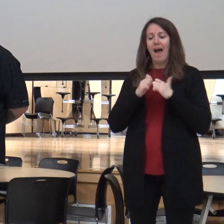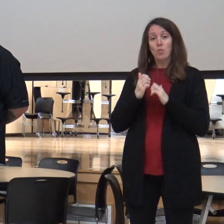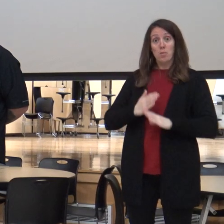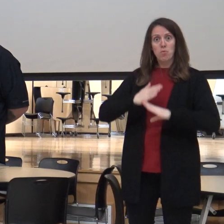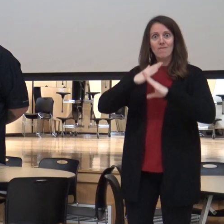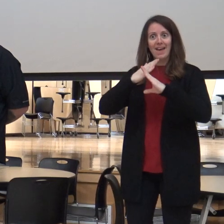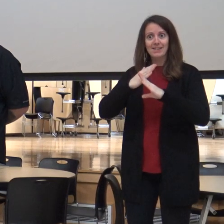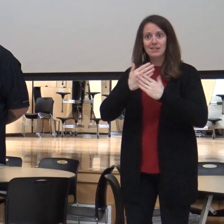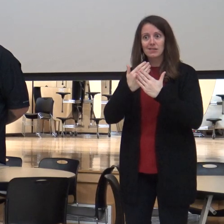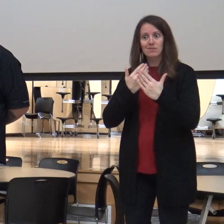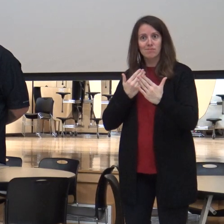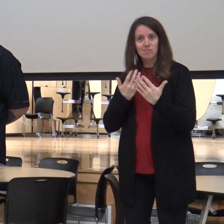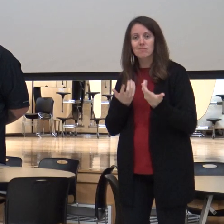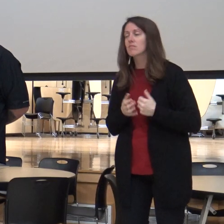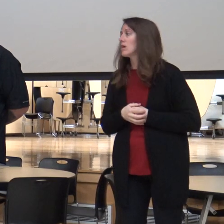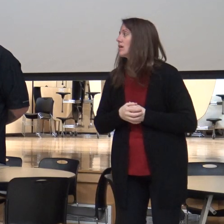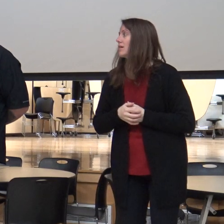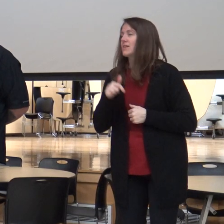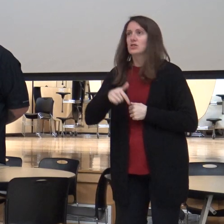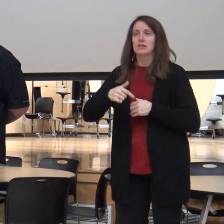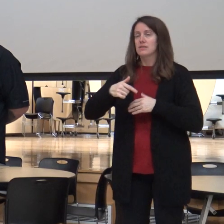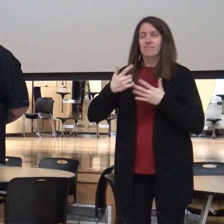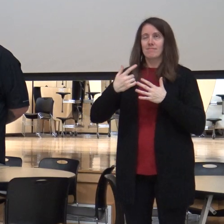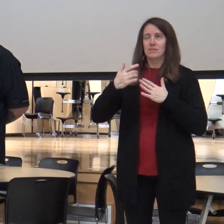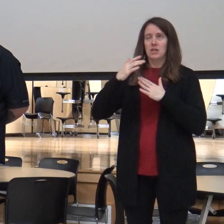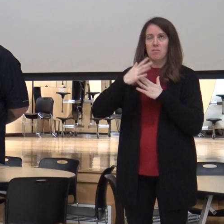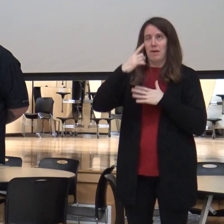is just off the top of my head. I have the numbers